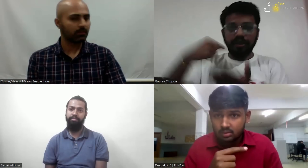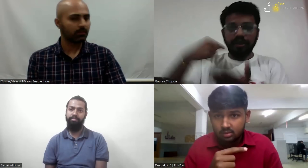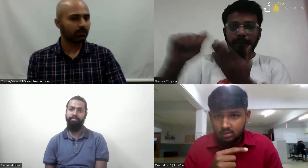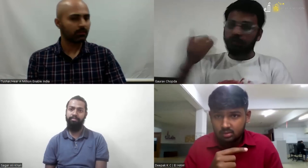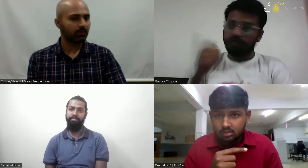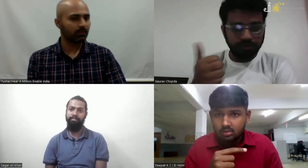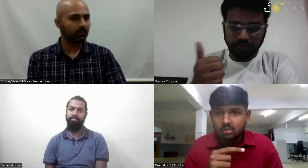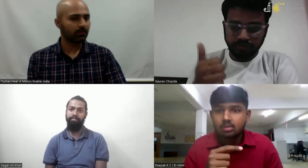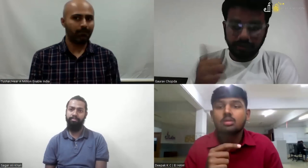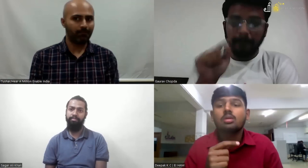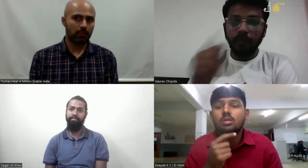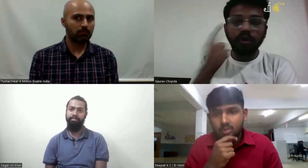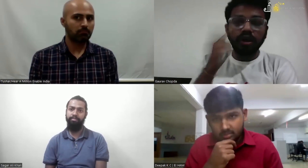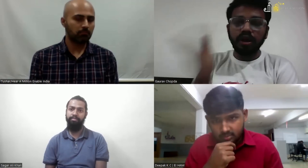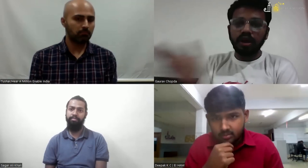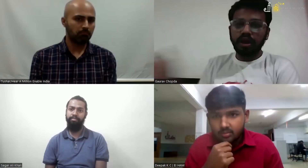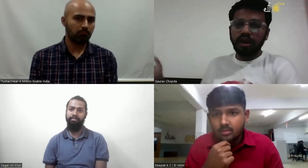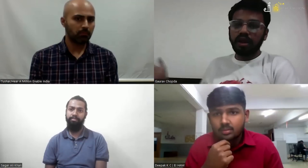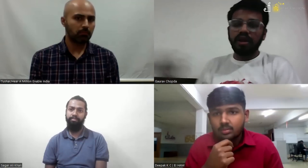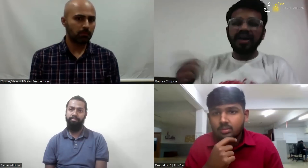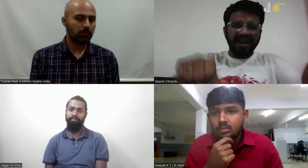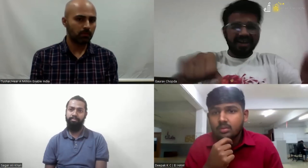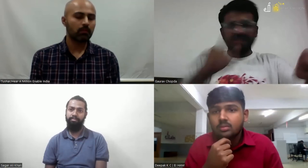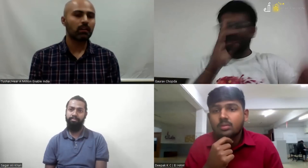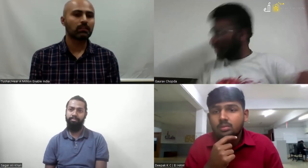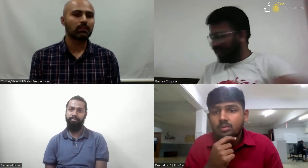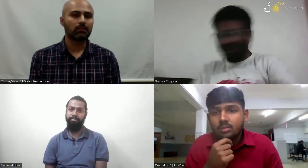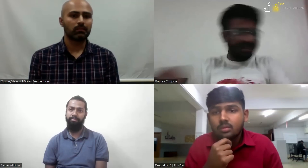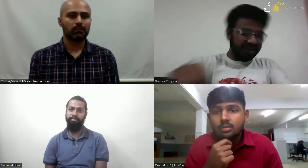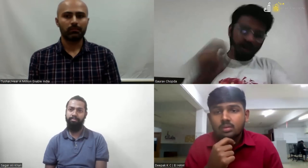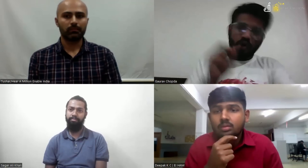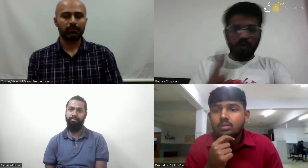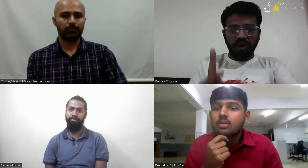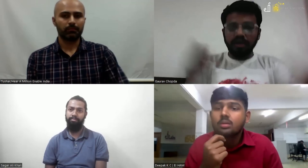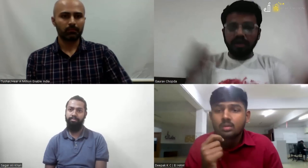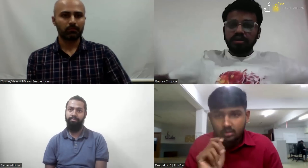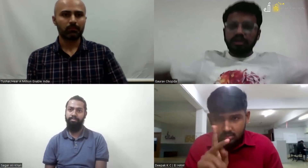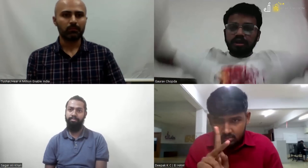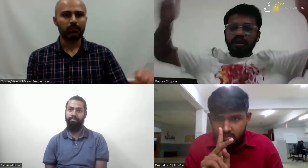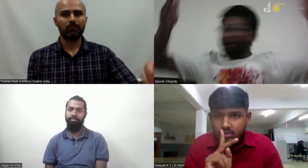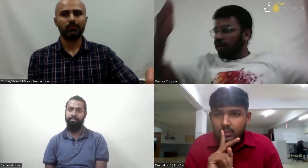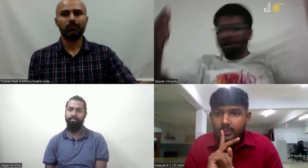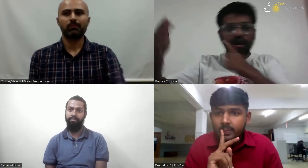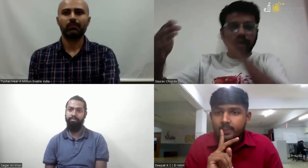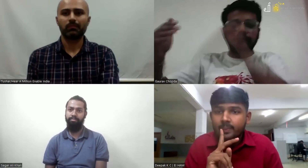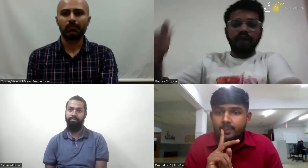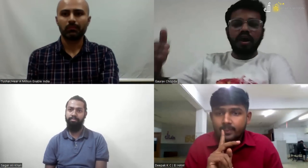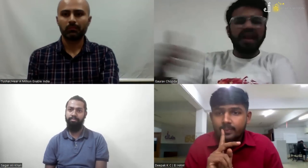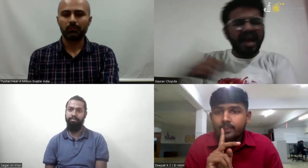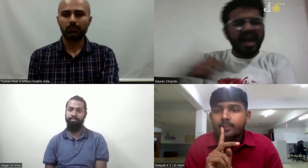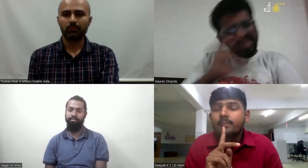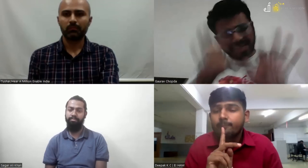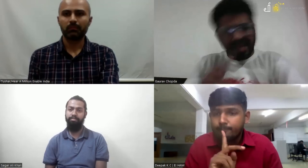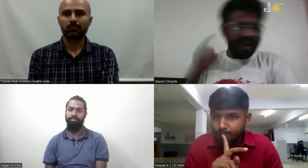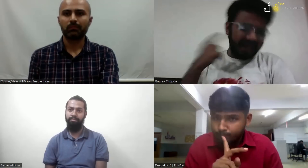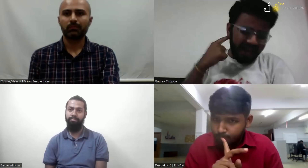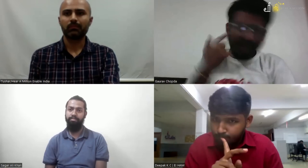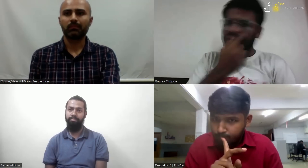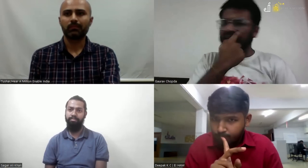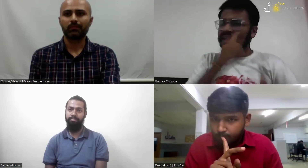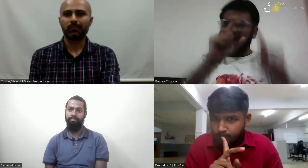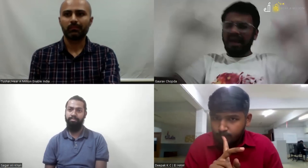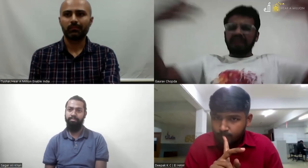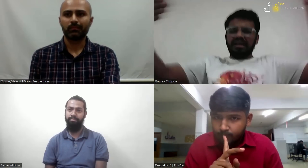but the four-wheelers, they were not approving it. They were saying that no, they were saying that on the two-wheeler that's easy to